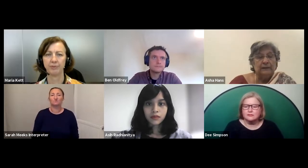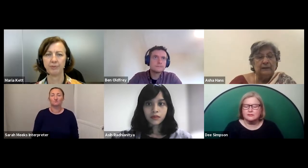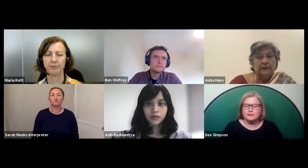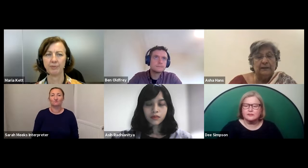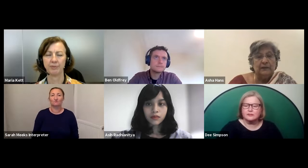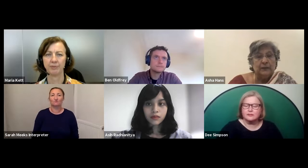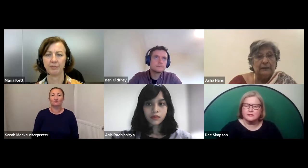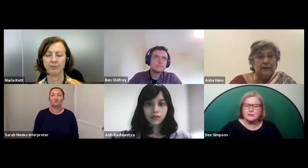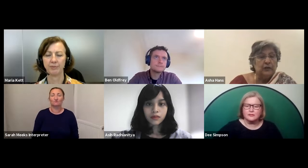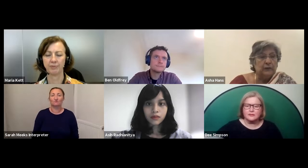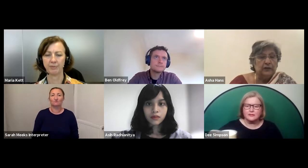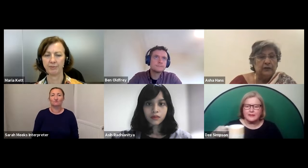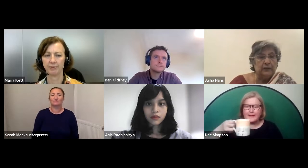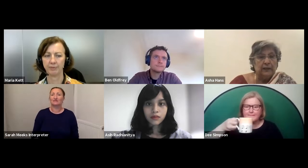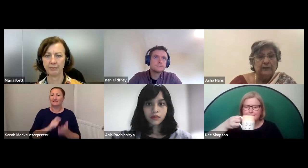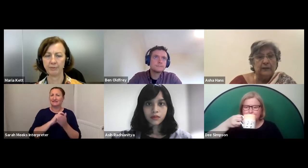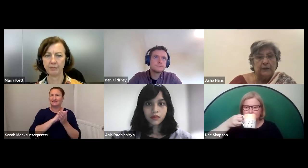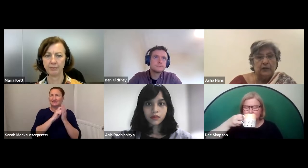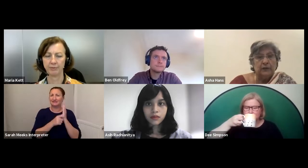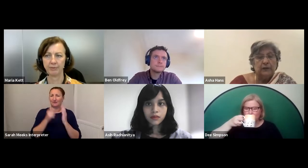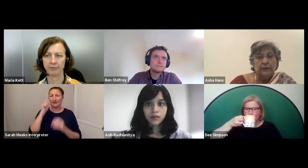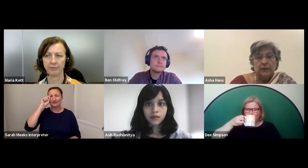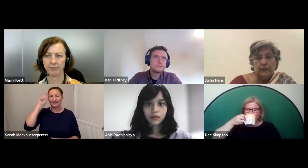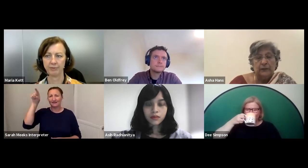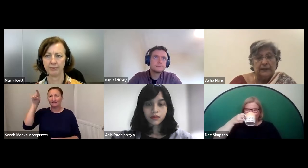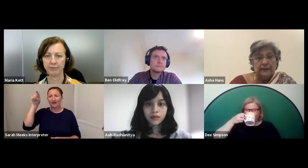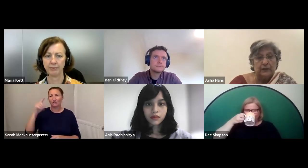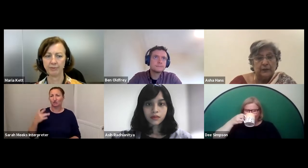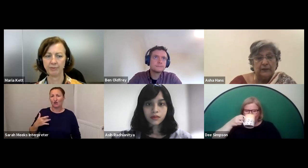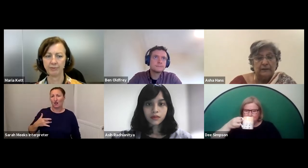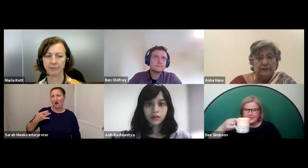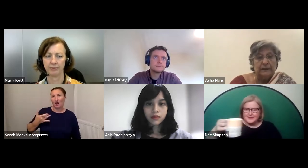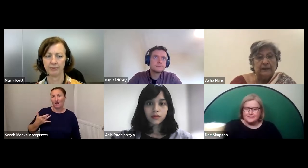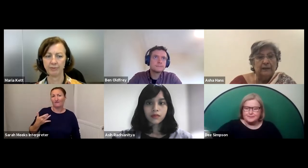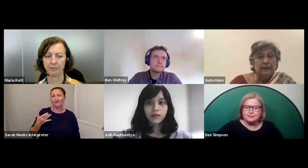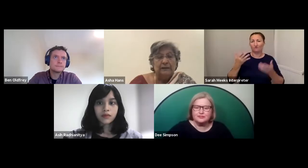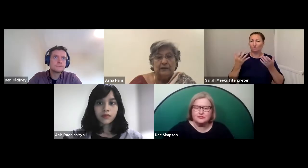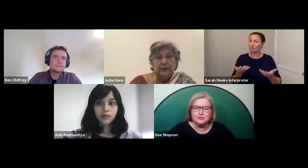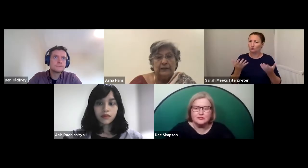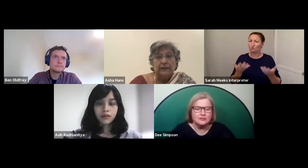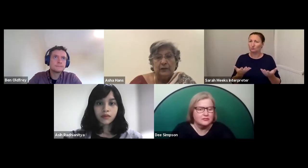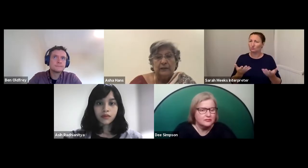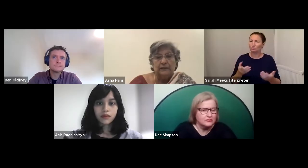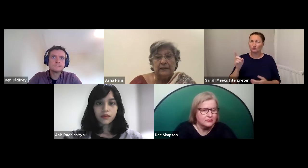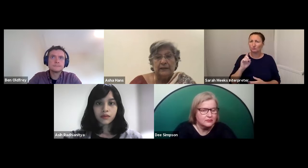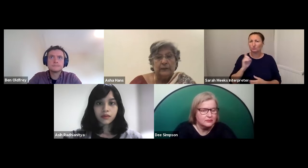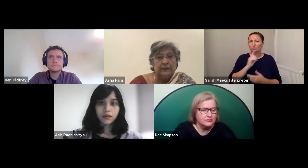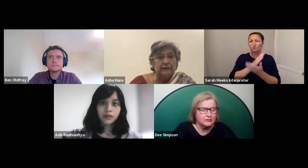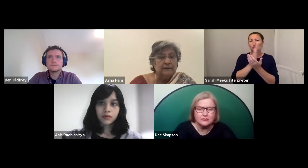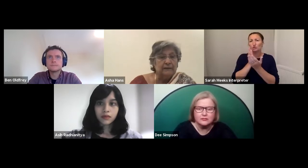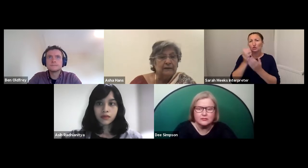What is the disability innovation life that we're talking about today that you're going to see is sharing knowledge